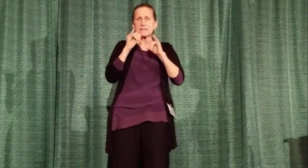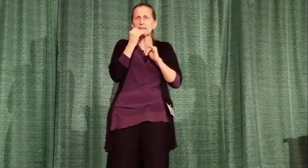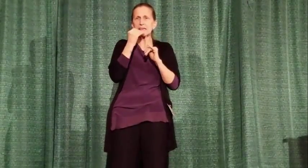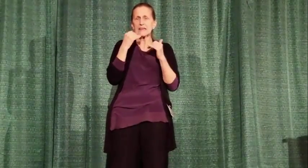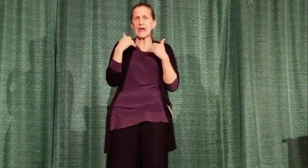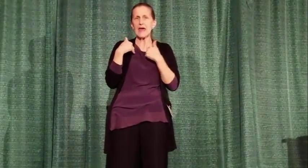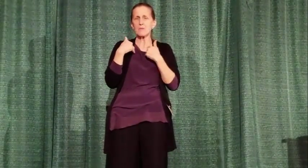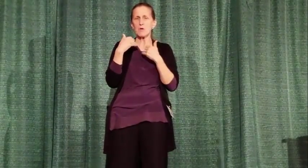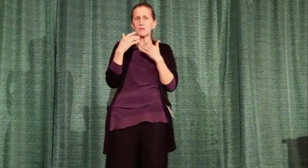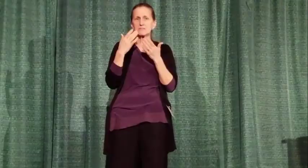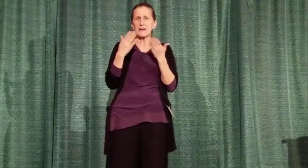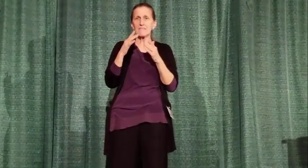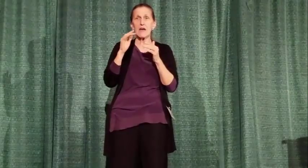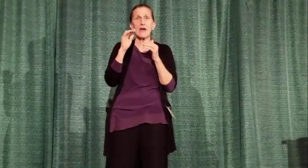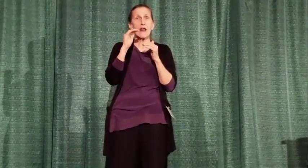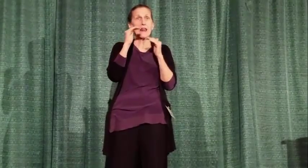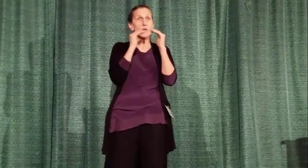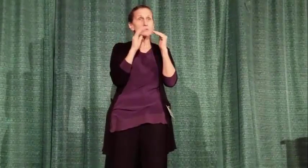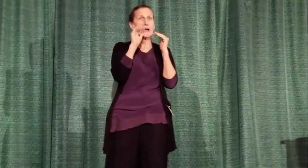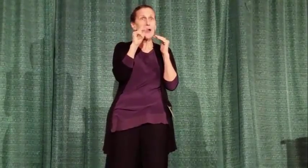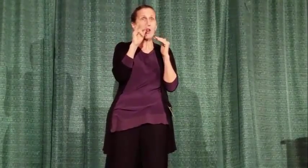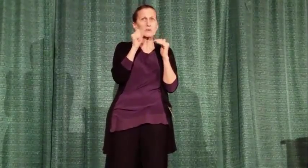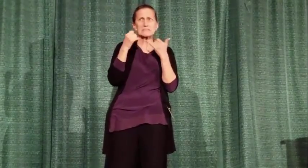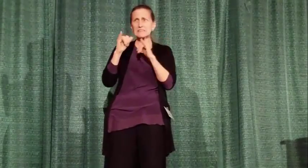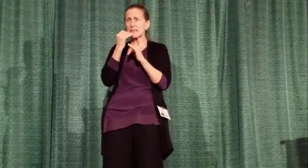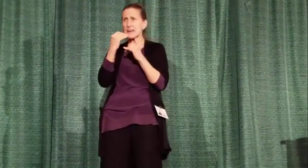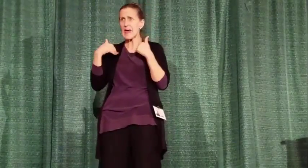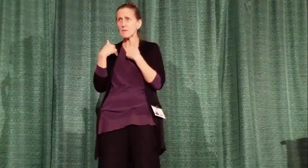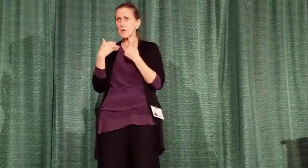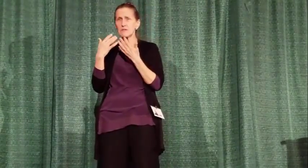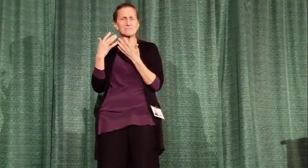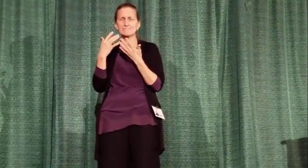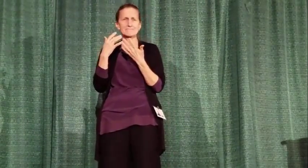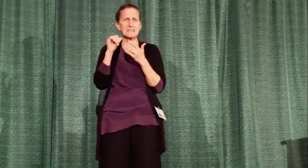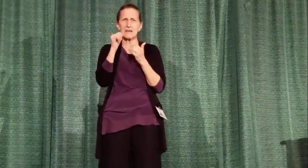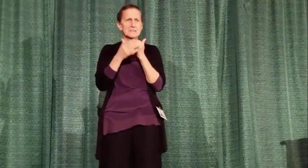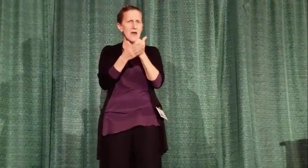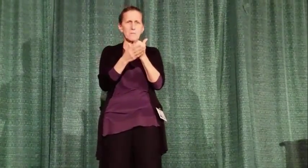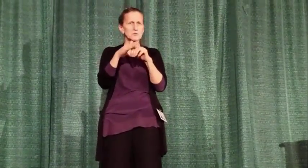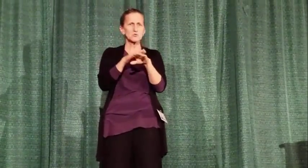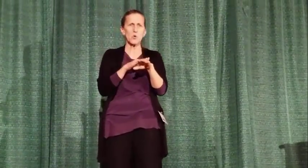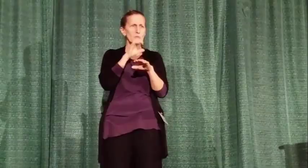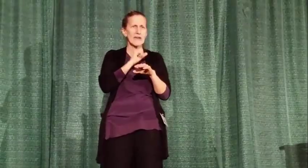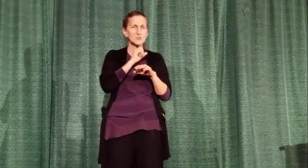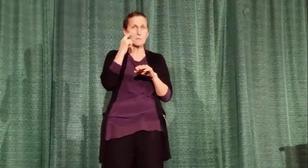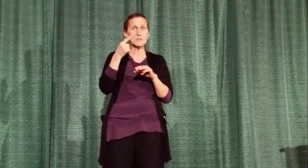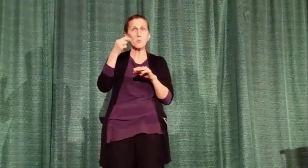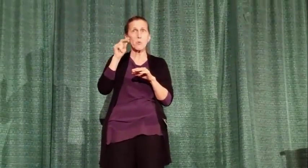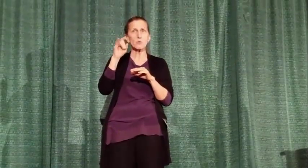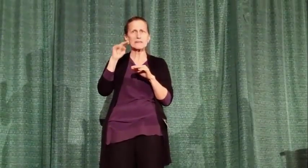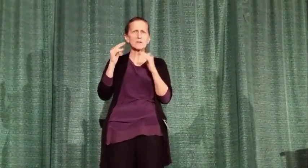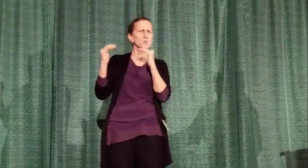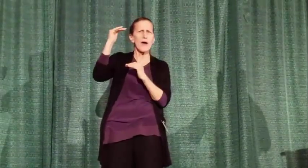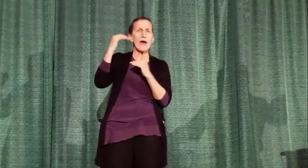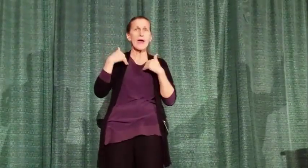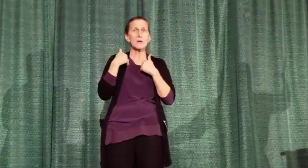your caloric consumption while still consuming all those animal products doesn't work to slow the aging process because the proteins are too high and the